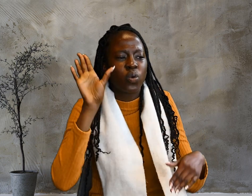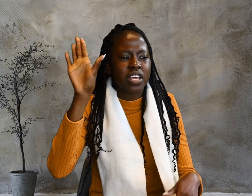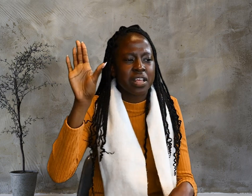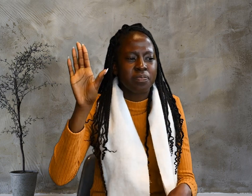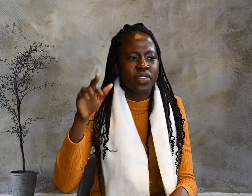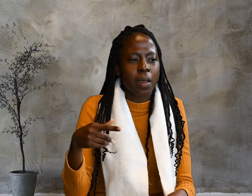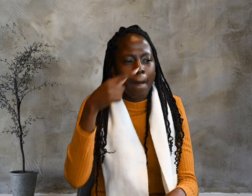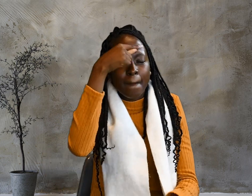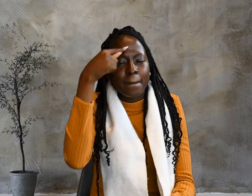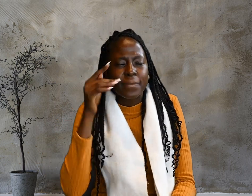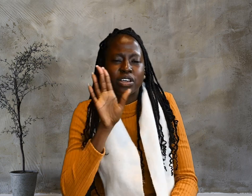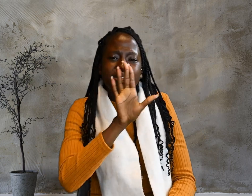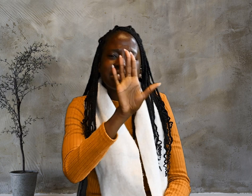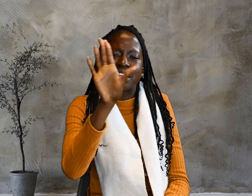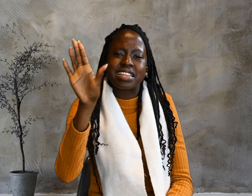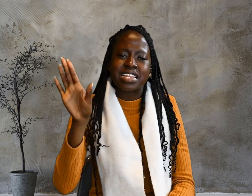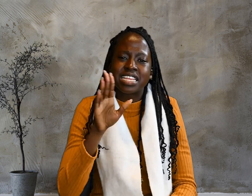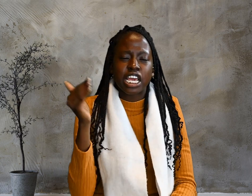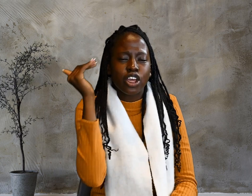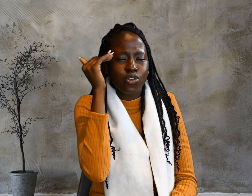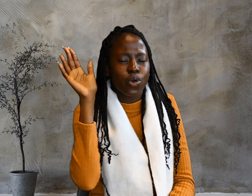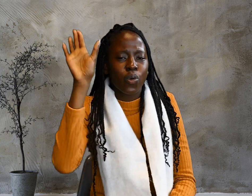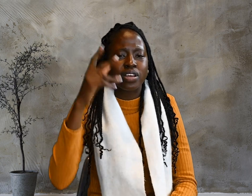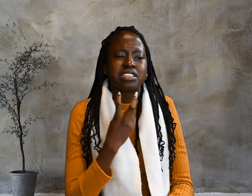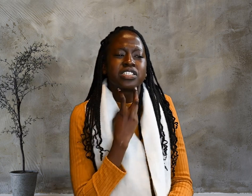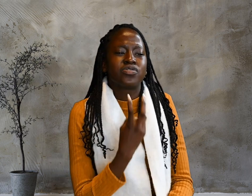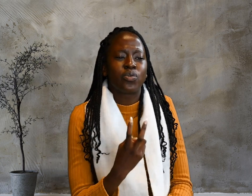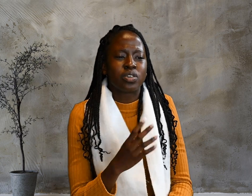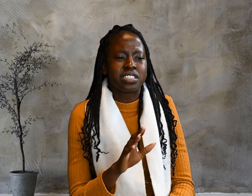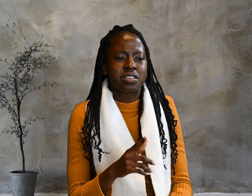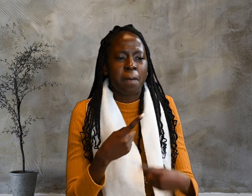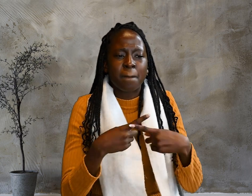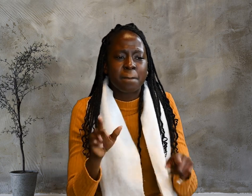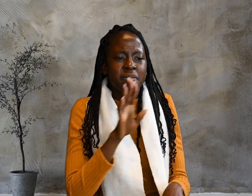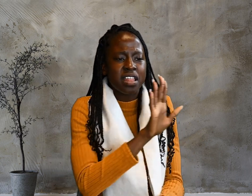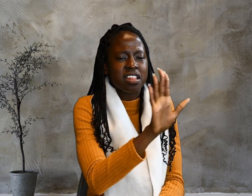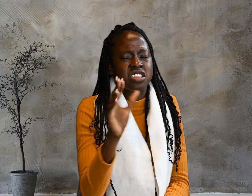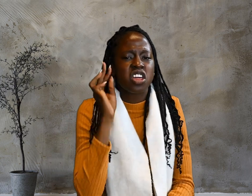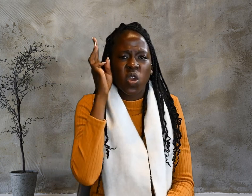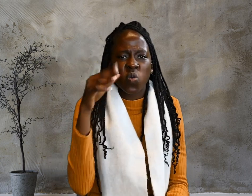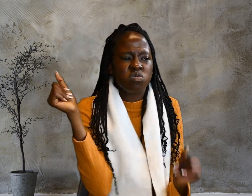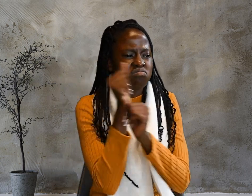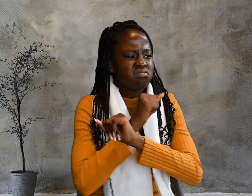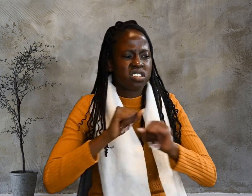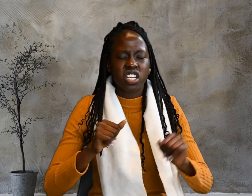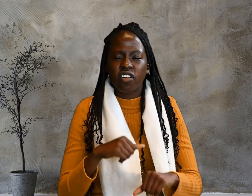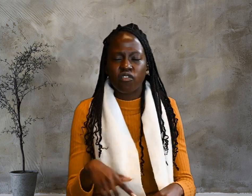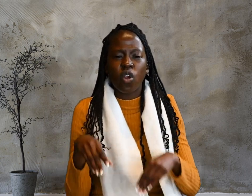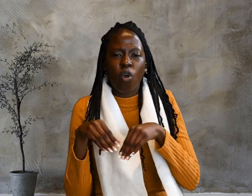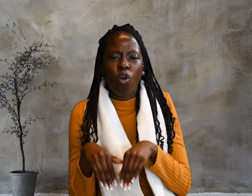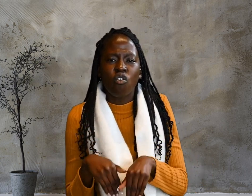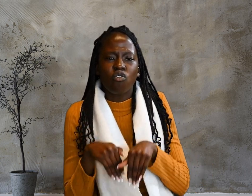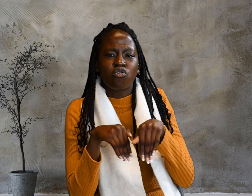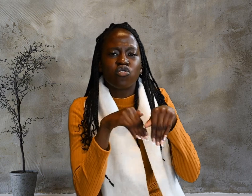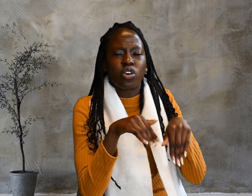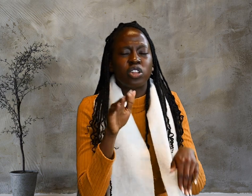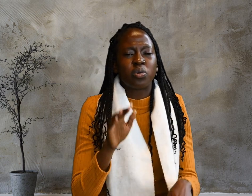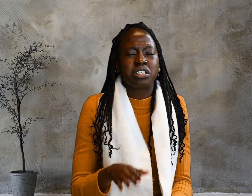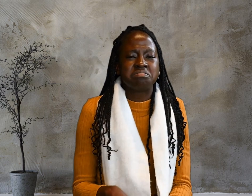because they know his voice. But they will never know a stranger. In fact, they will run away